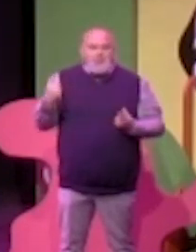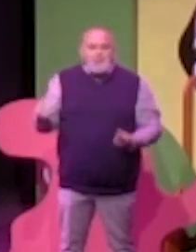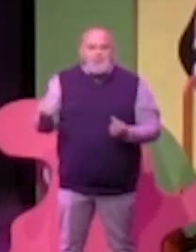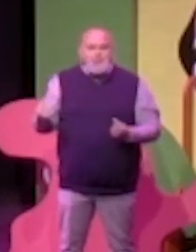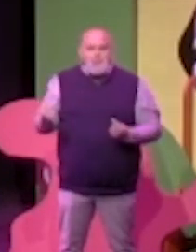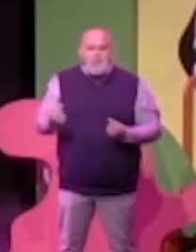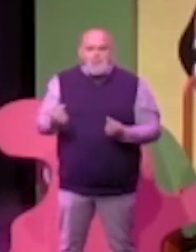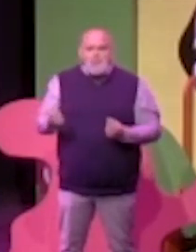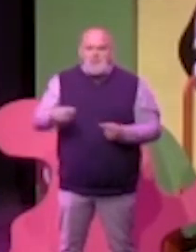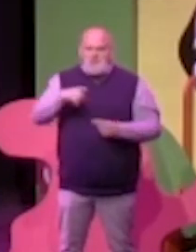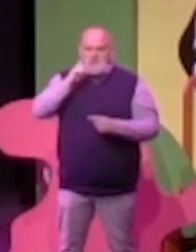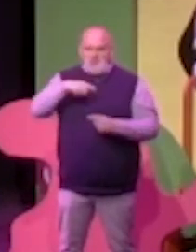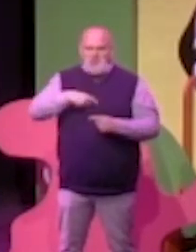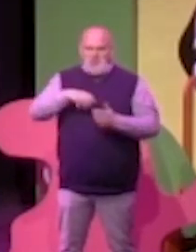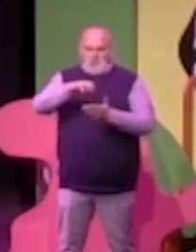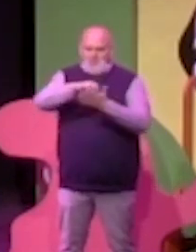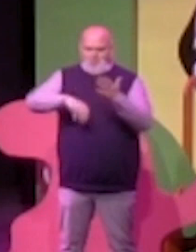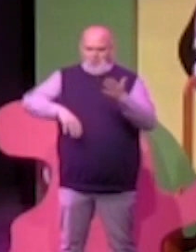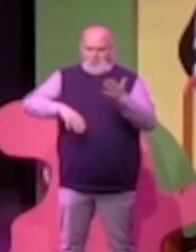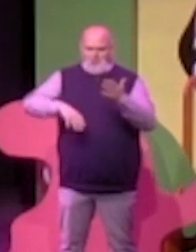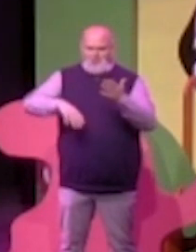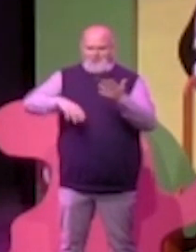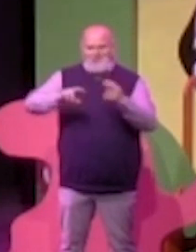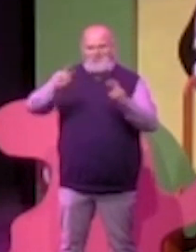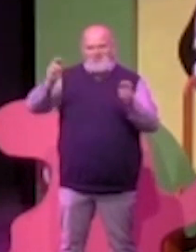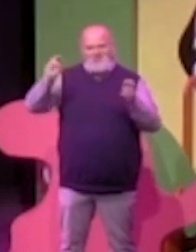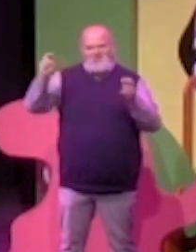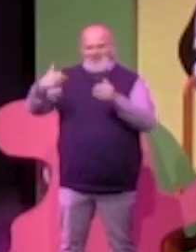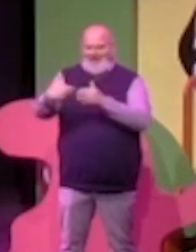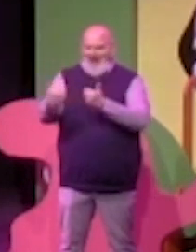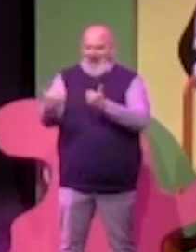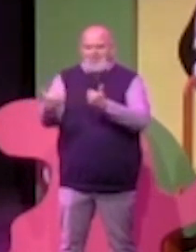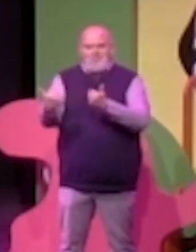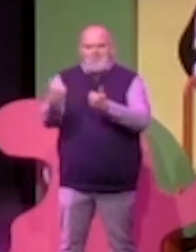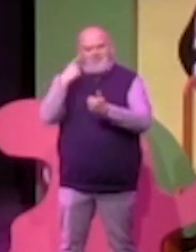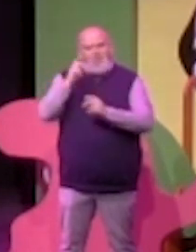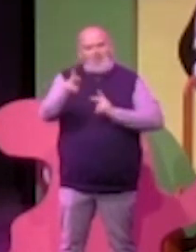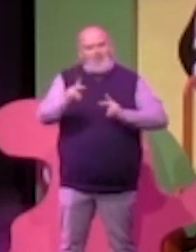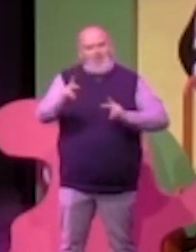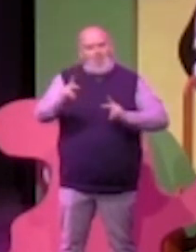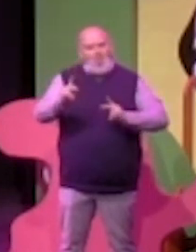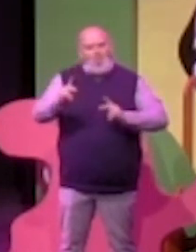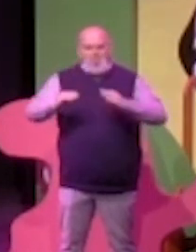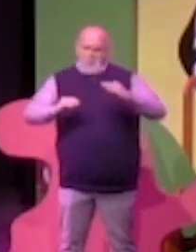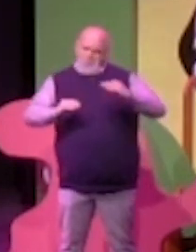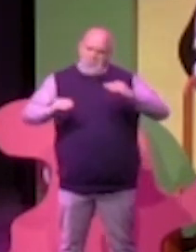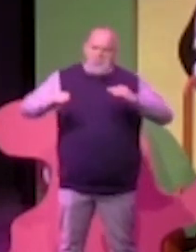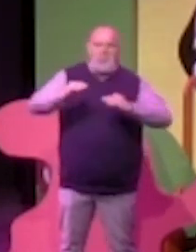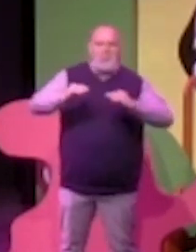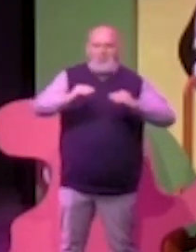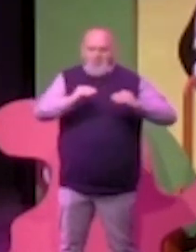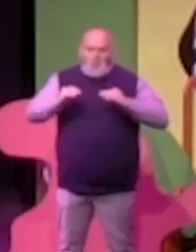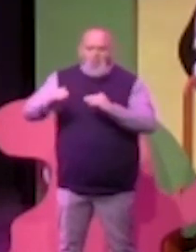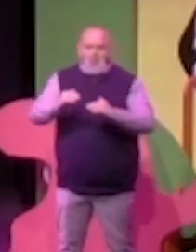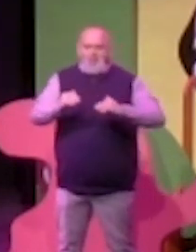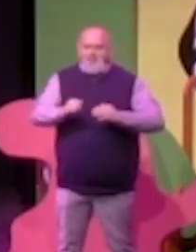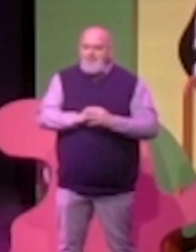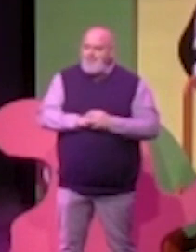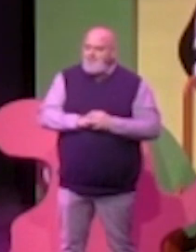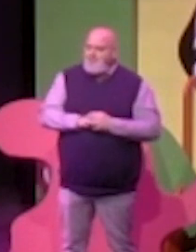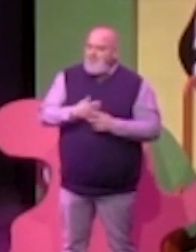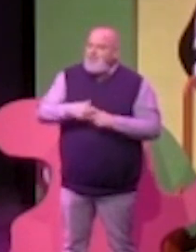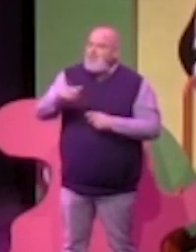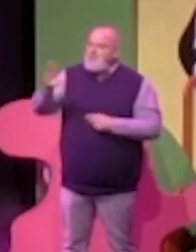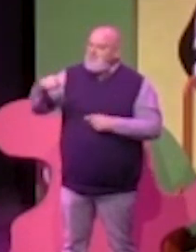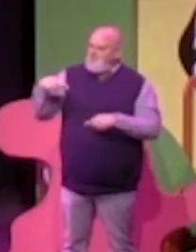remedy the gaps, and that's where I come from, right? And to answer your question, David, I feel like this last